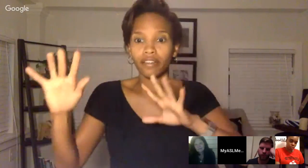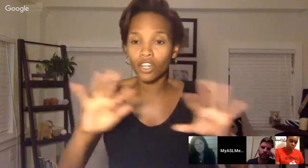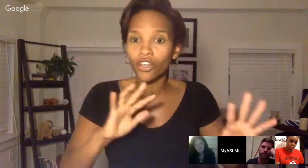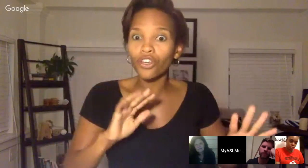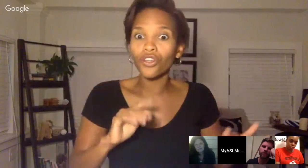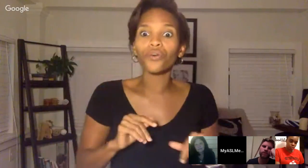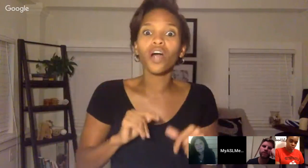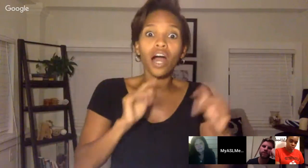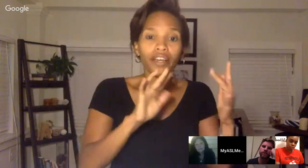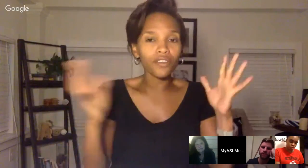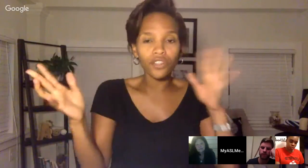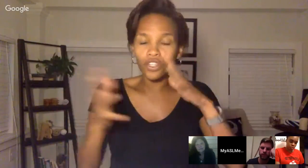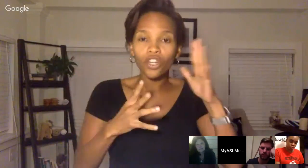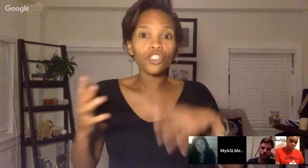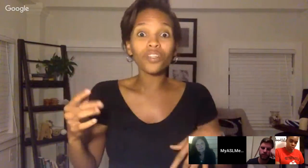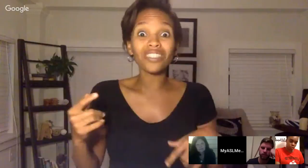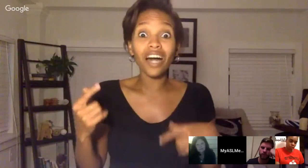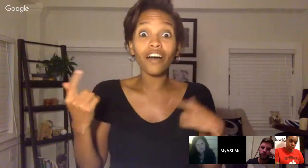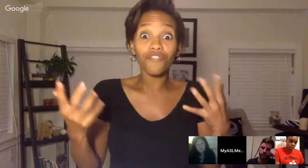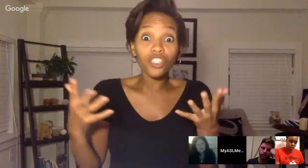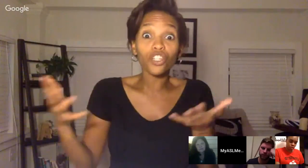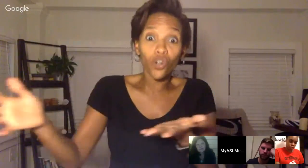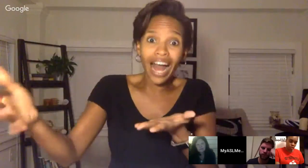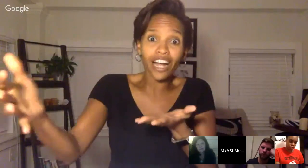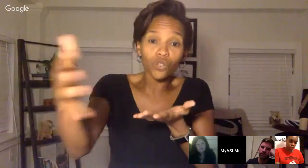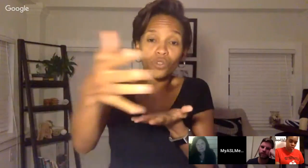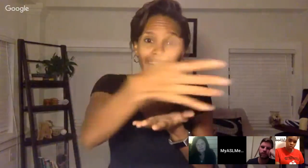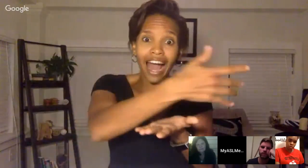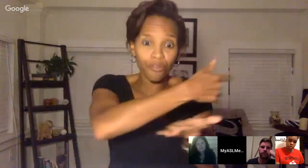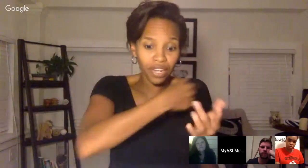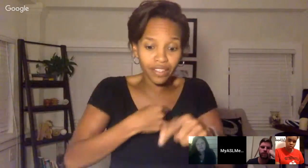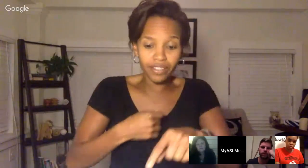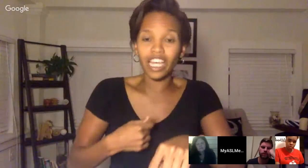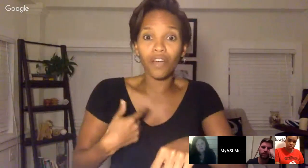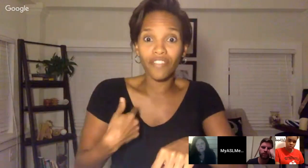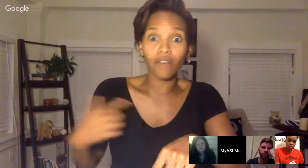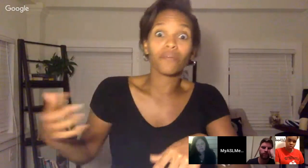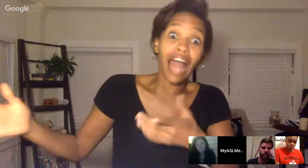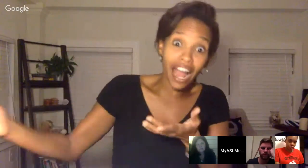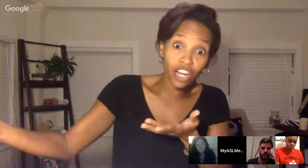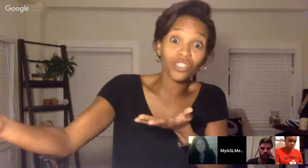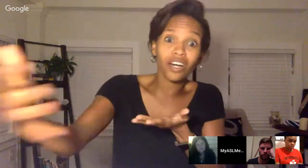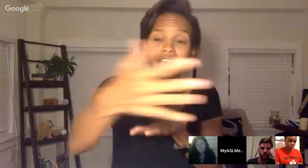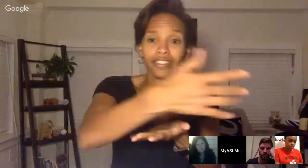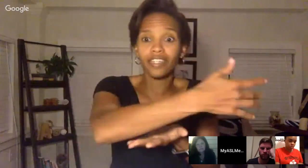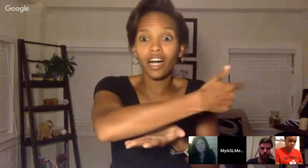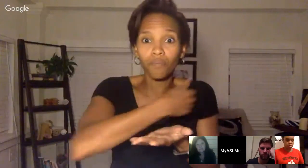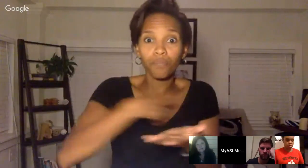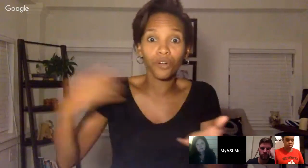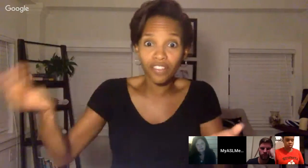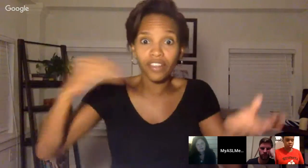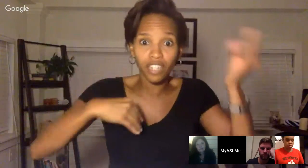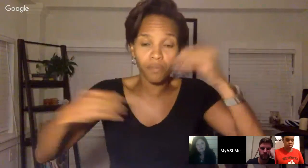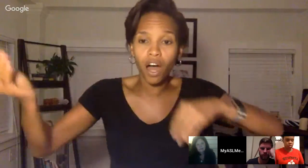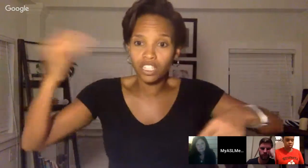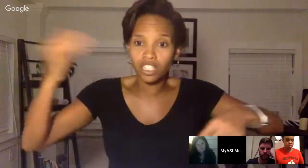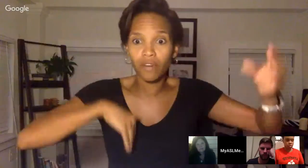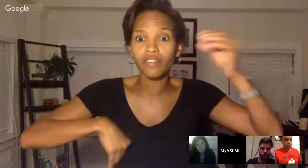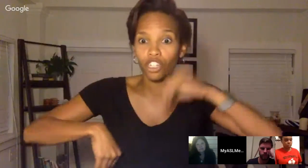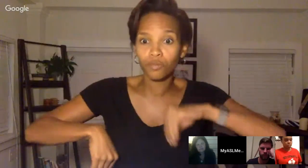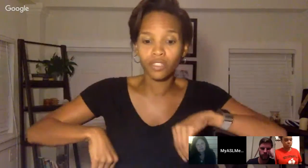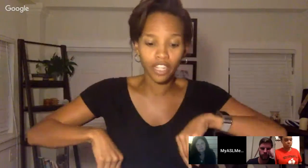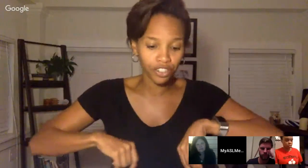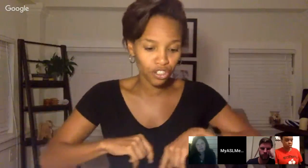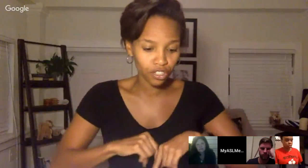things and, so it's not a physical, actual gathering in the same way that I'm actually collecting up, putting things in a box of